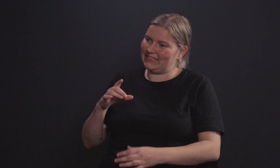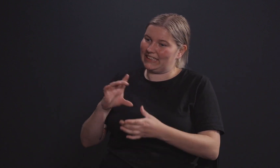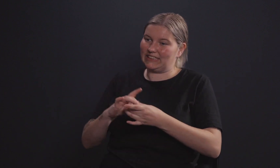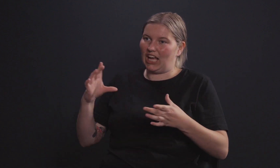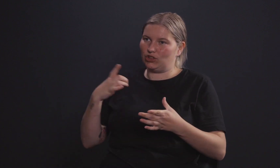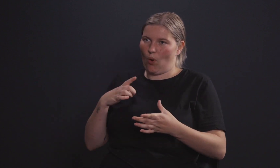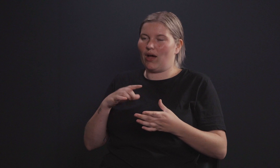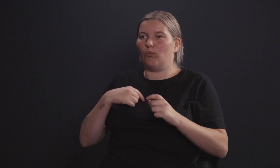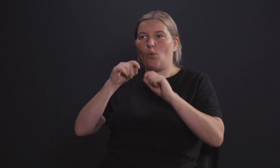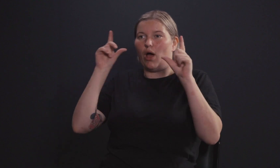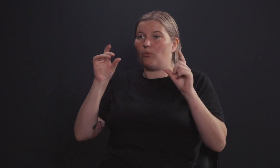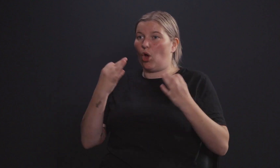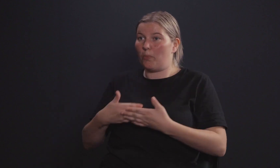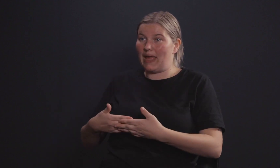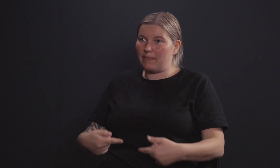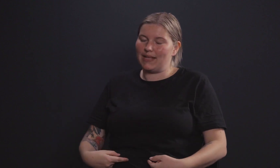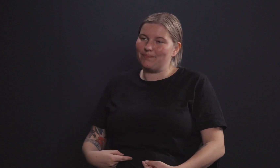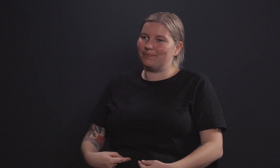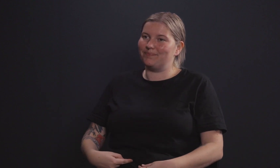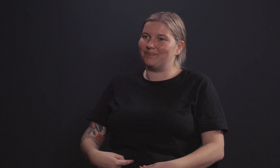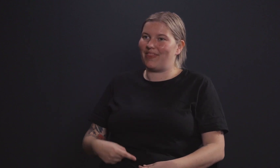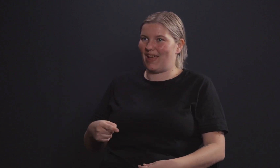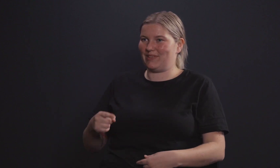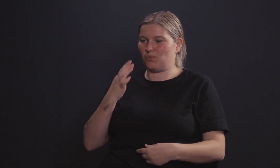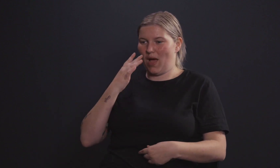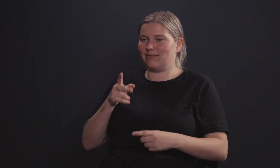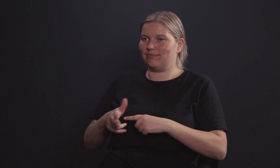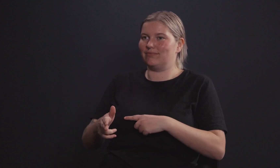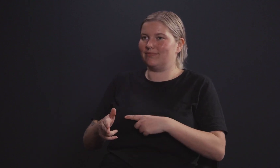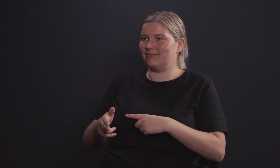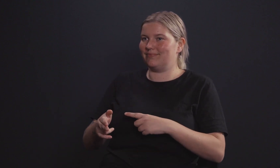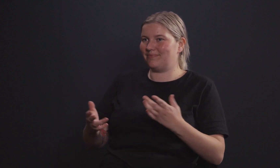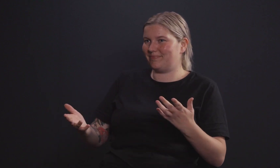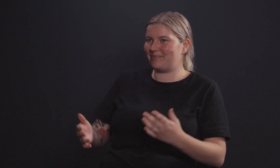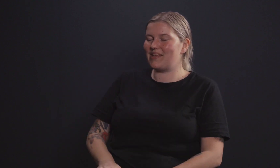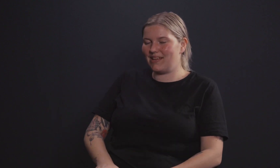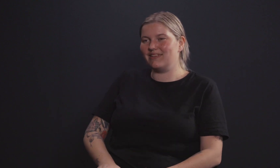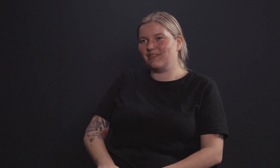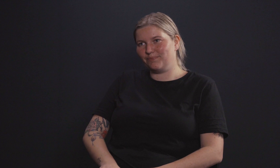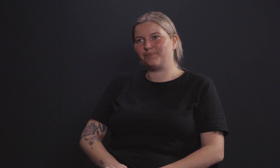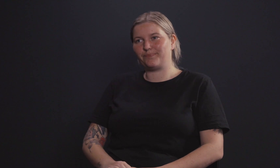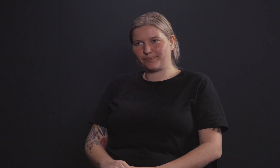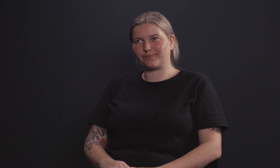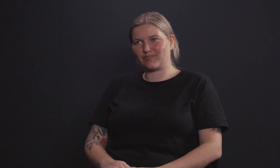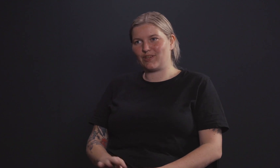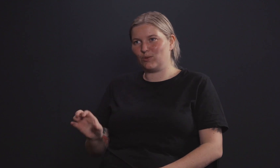me. There was a sense of detachment waking up without him. It was like our connection had been cut. It